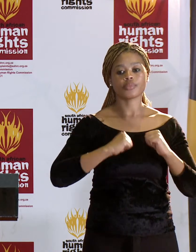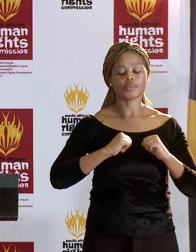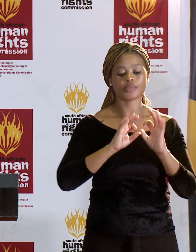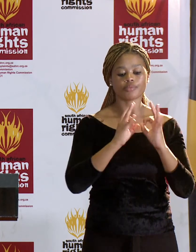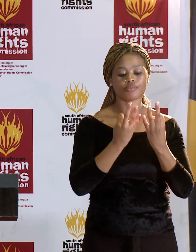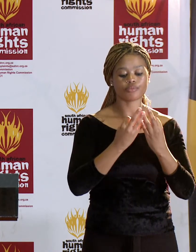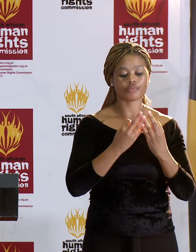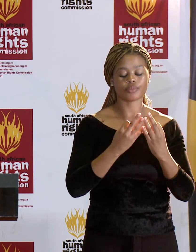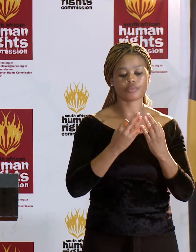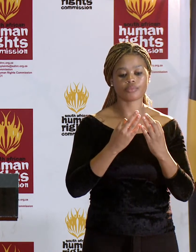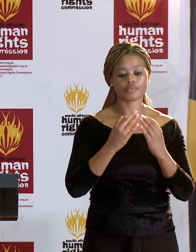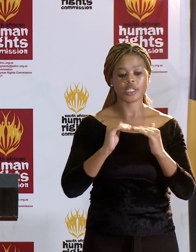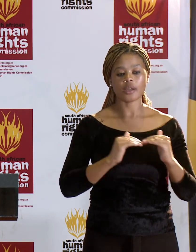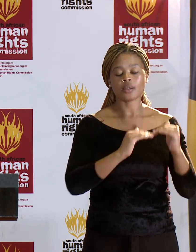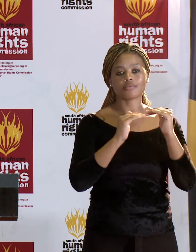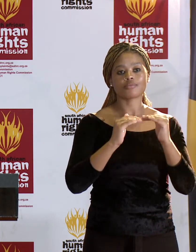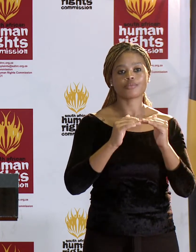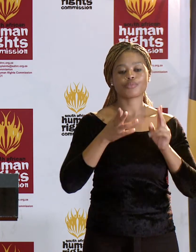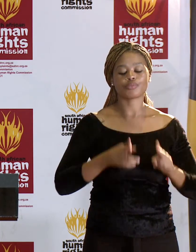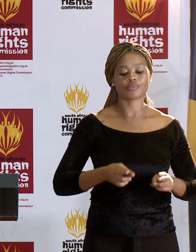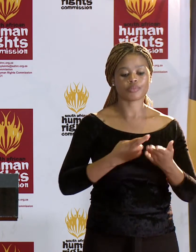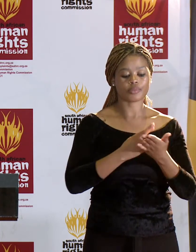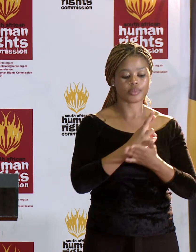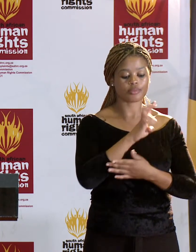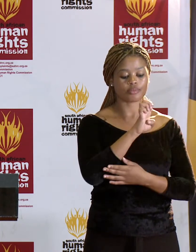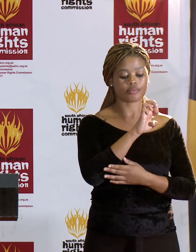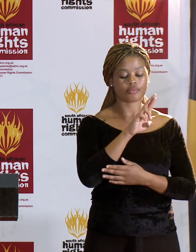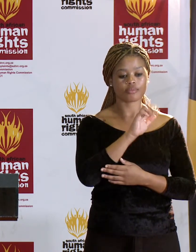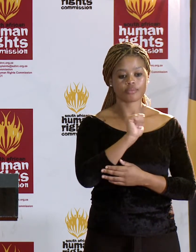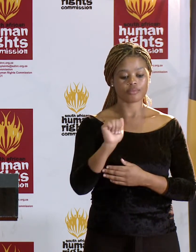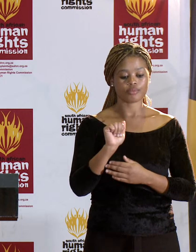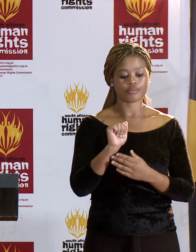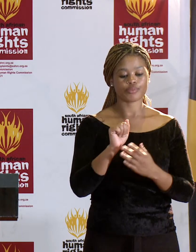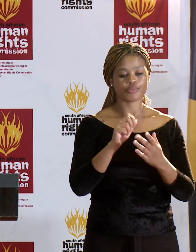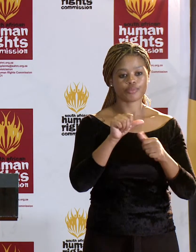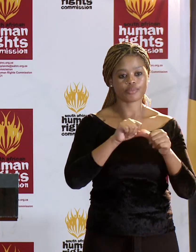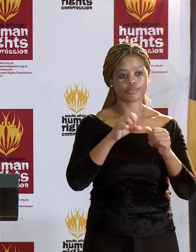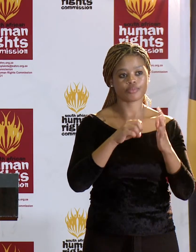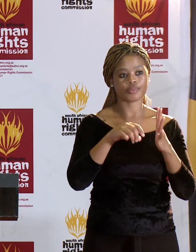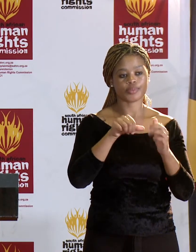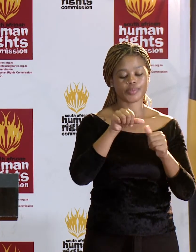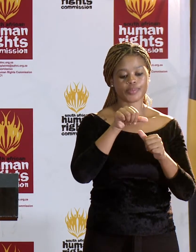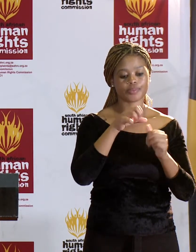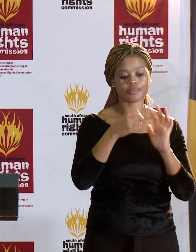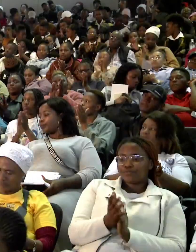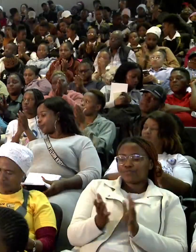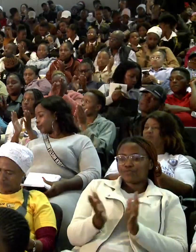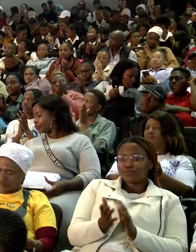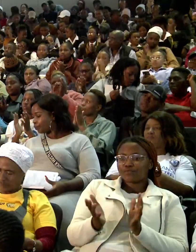defending human rights in this era of social media. I thank you.